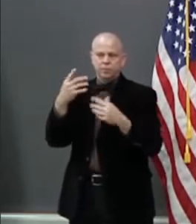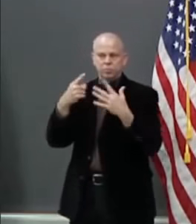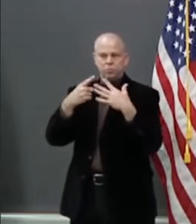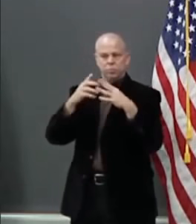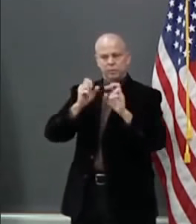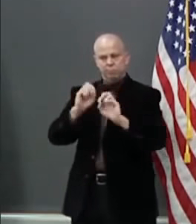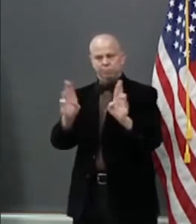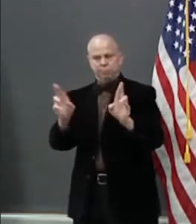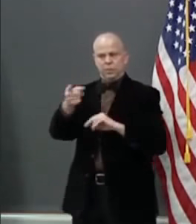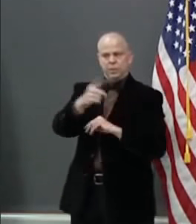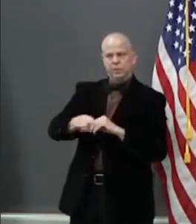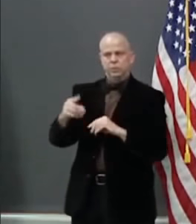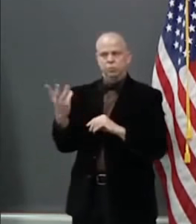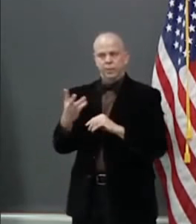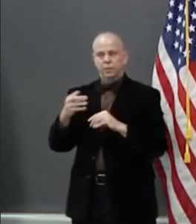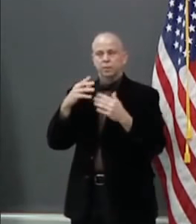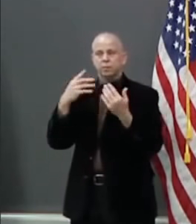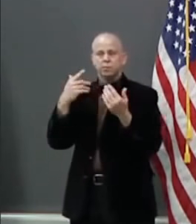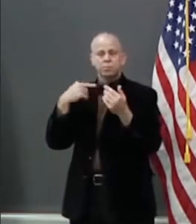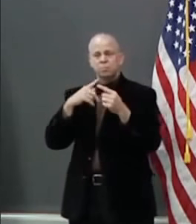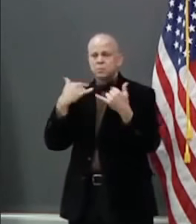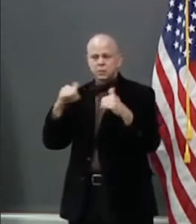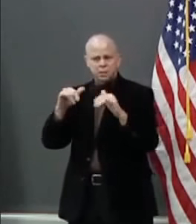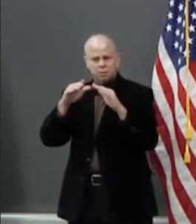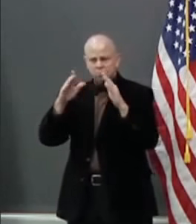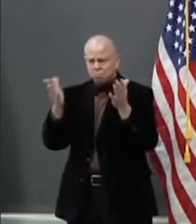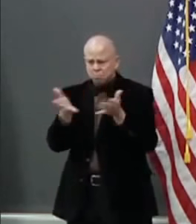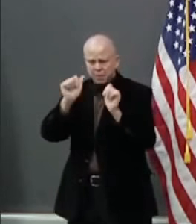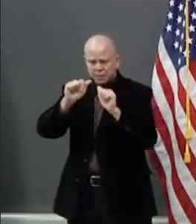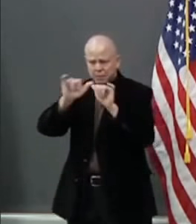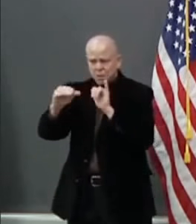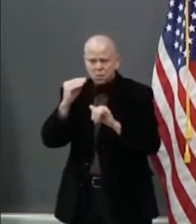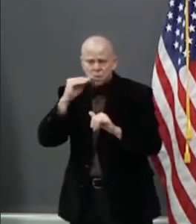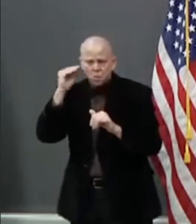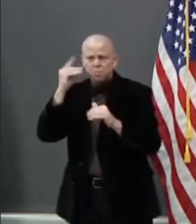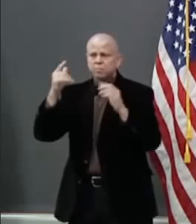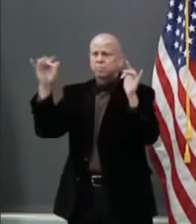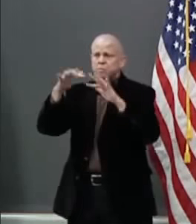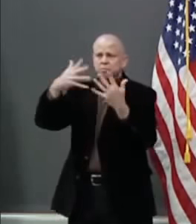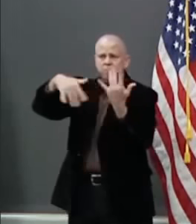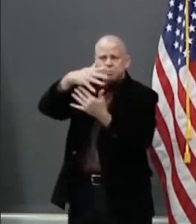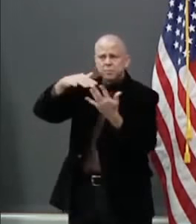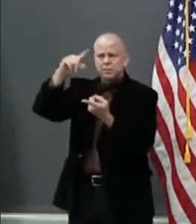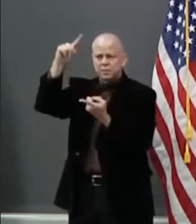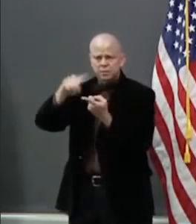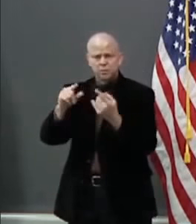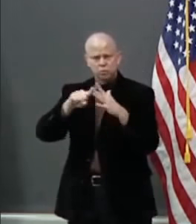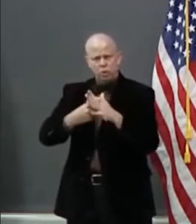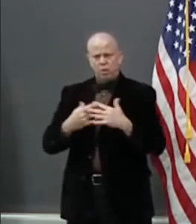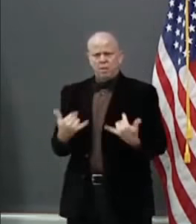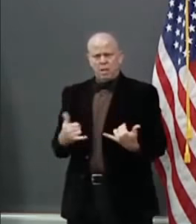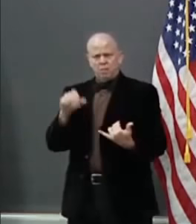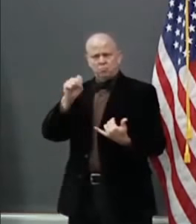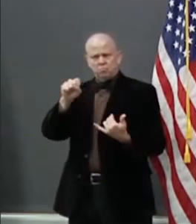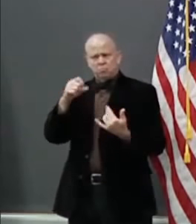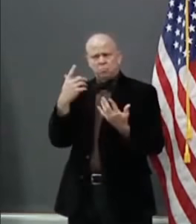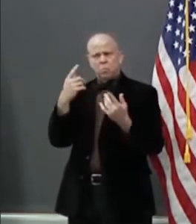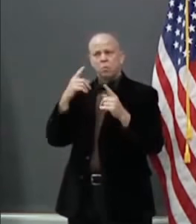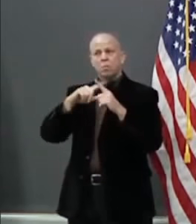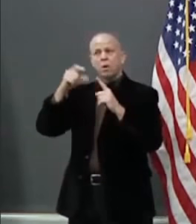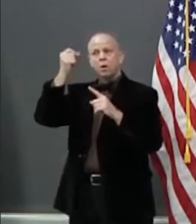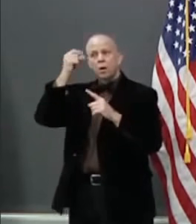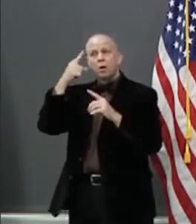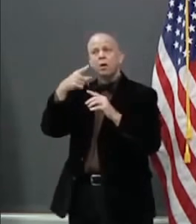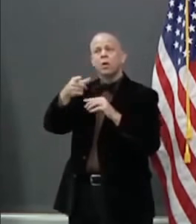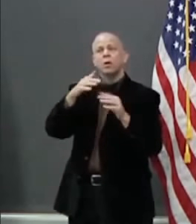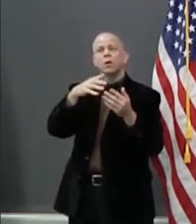and we would like for them to do that starting now. But if they can, consider ordering that takeout meal, getting that pizza to go, or other things